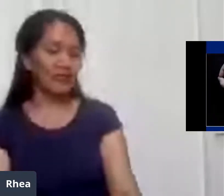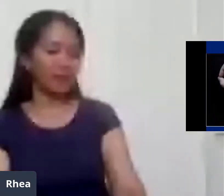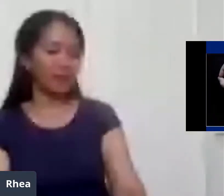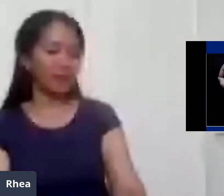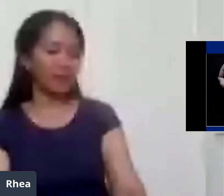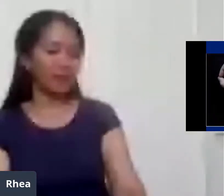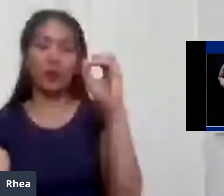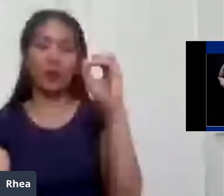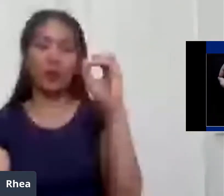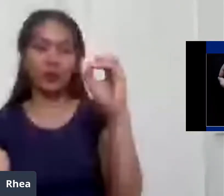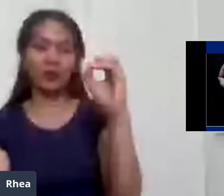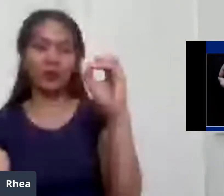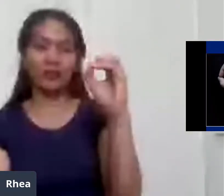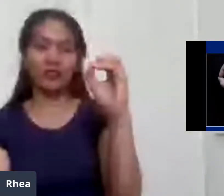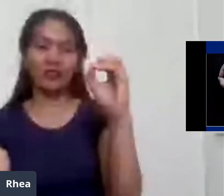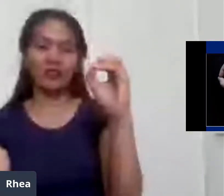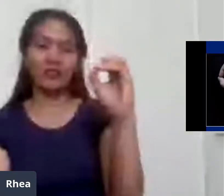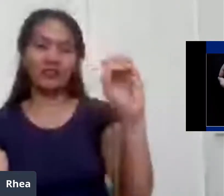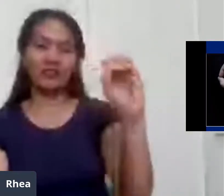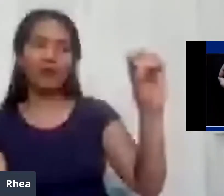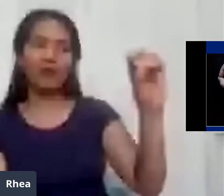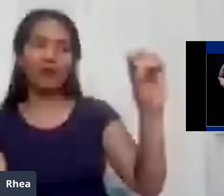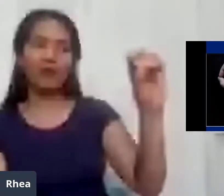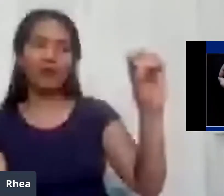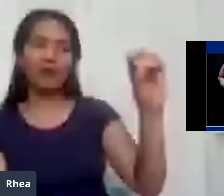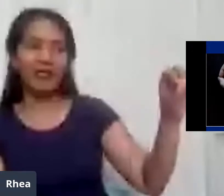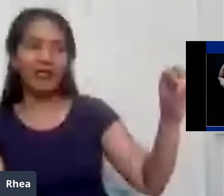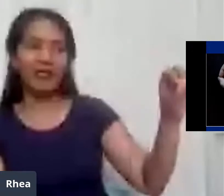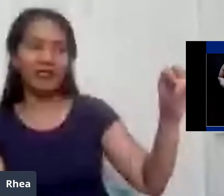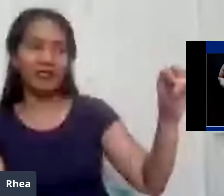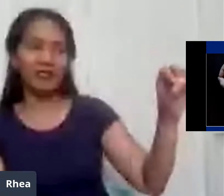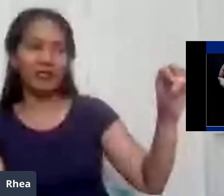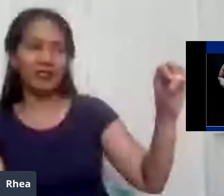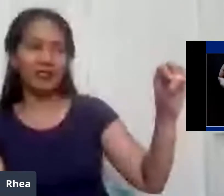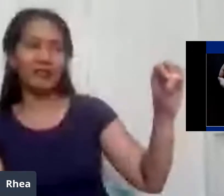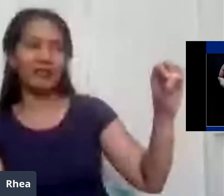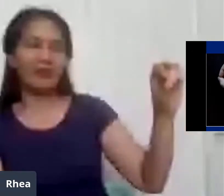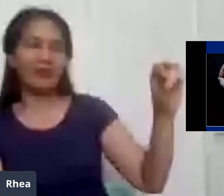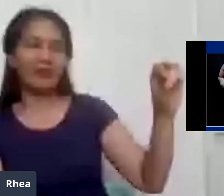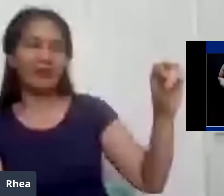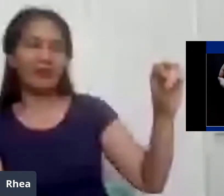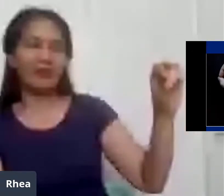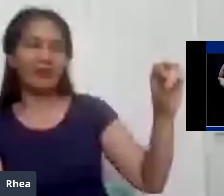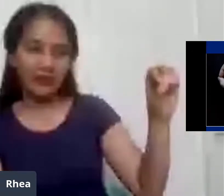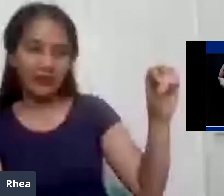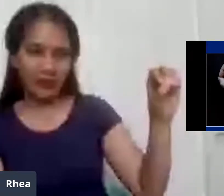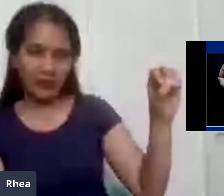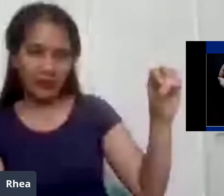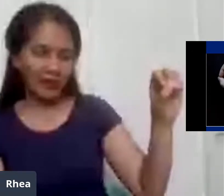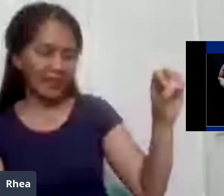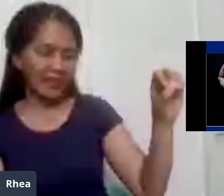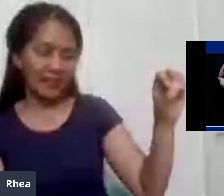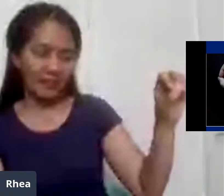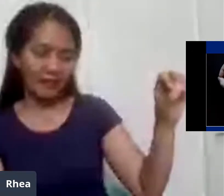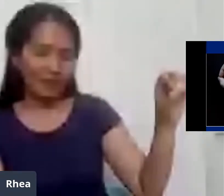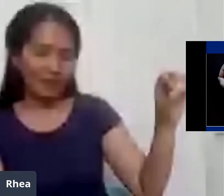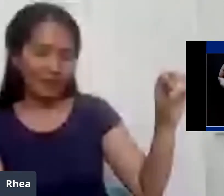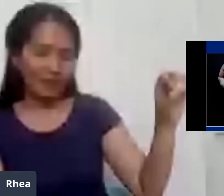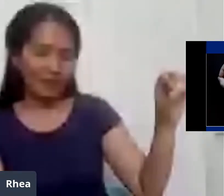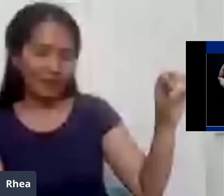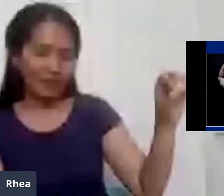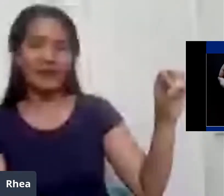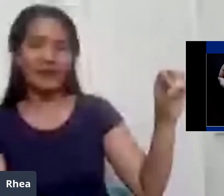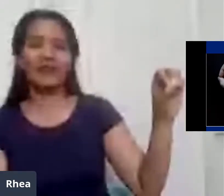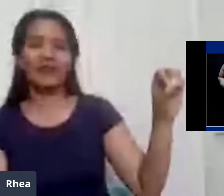go to letter O. Let's fold your hands and shape it like letter O. It's very easy,